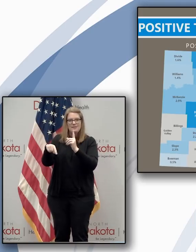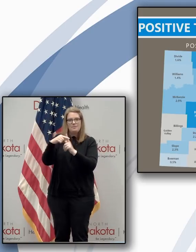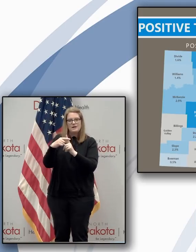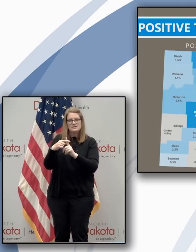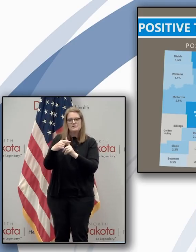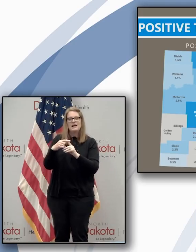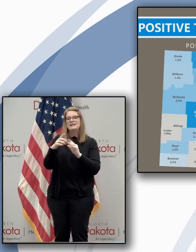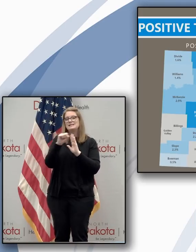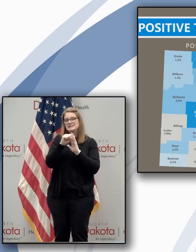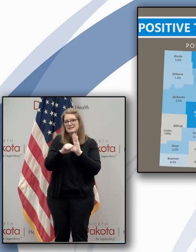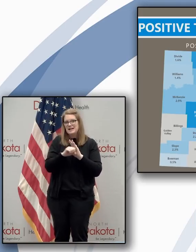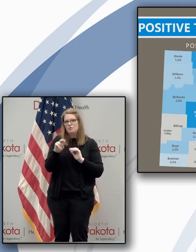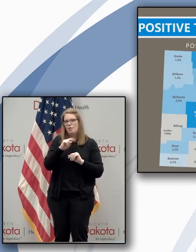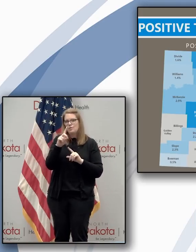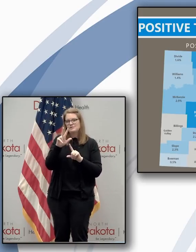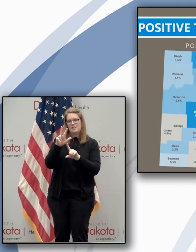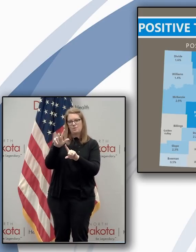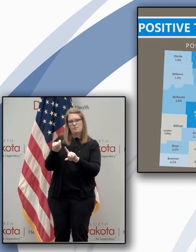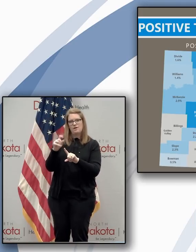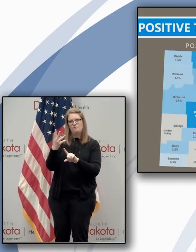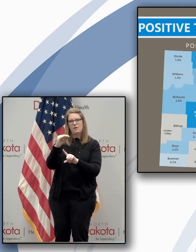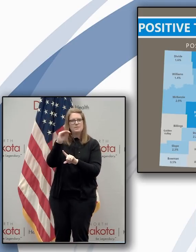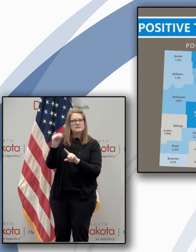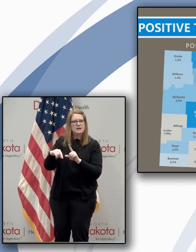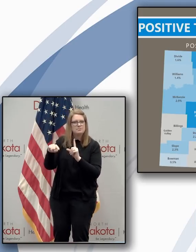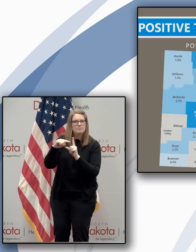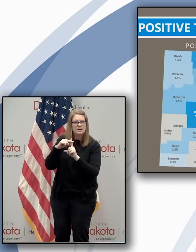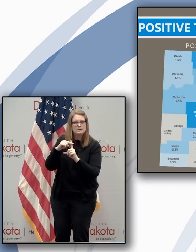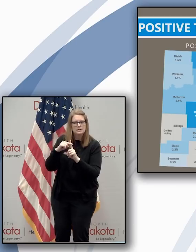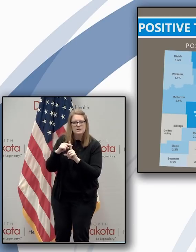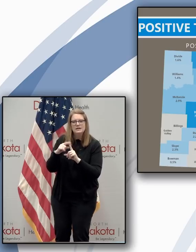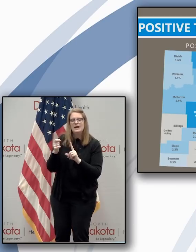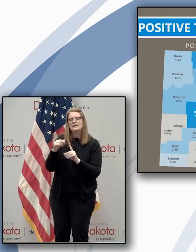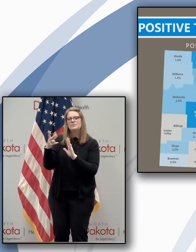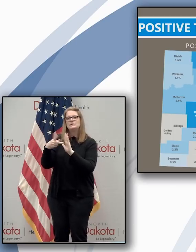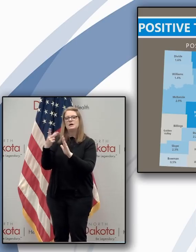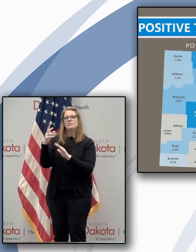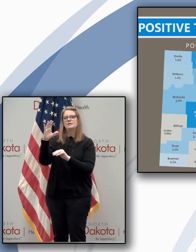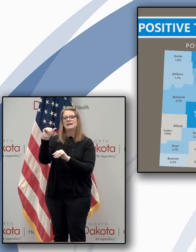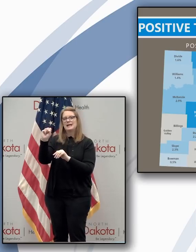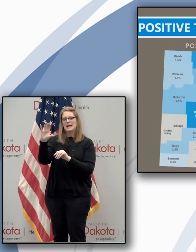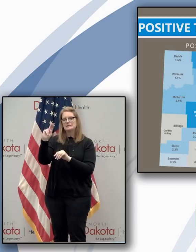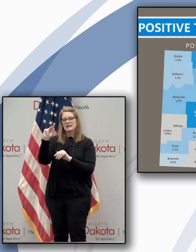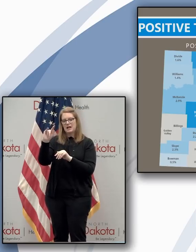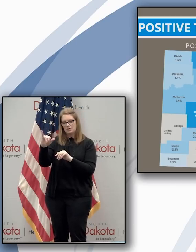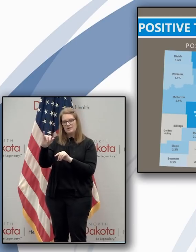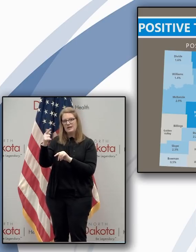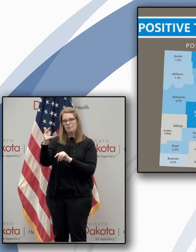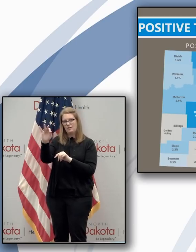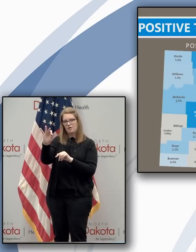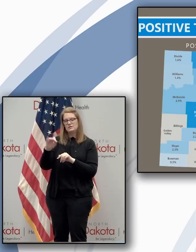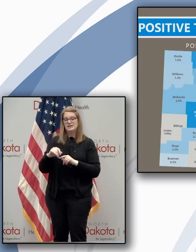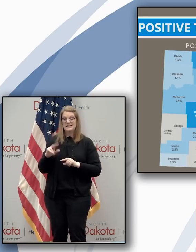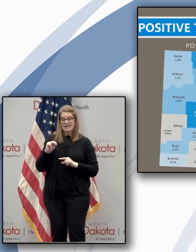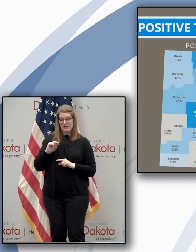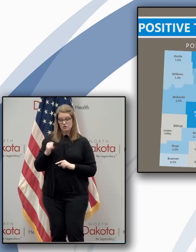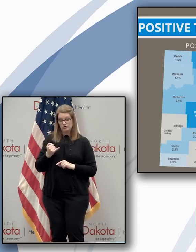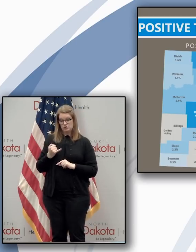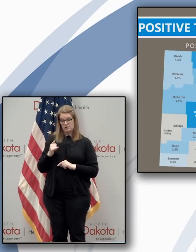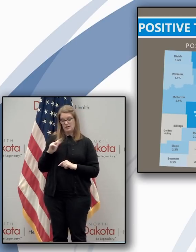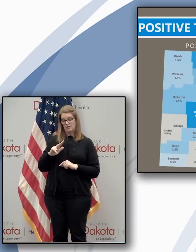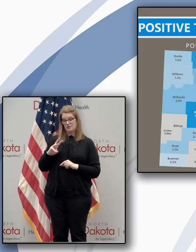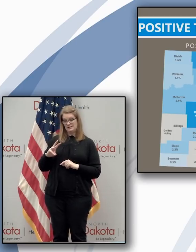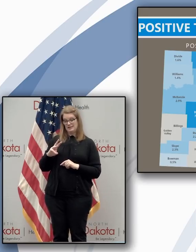3.4% in a state and about a little over double that for Grand Forks and Cass County. New Jersey today, 46% of